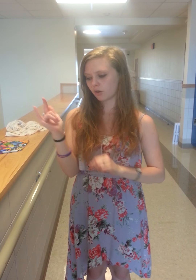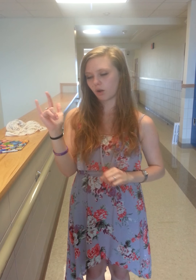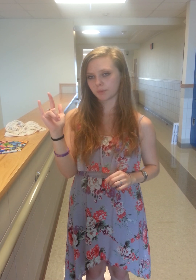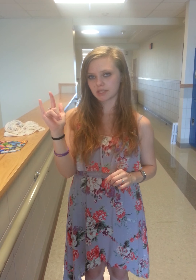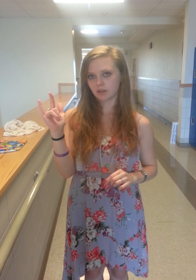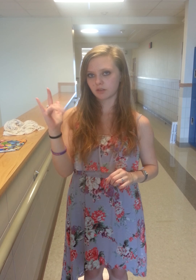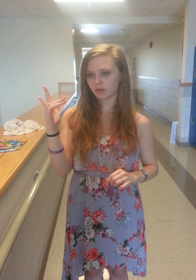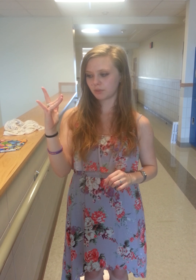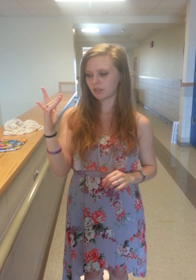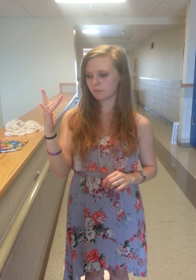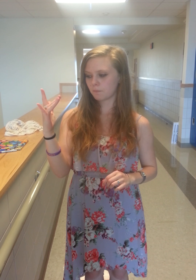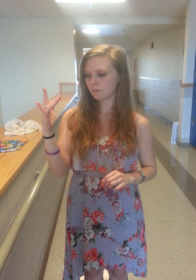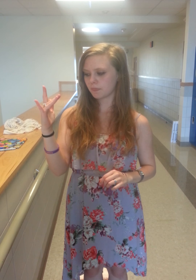all the way down. They're going to be